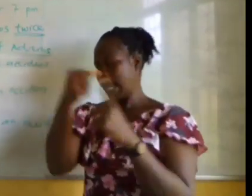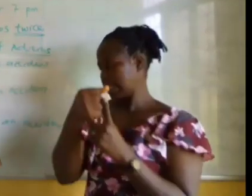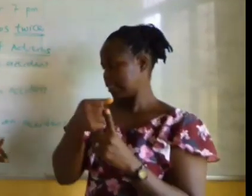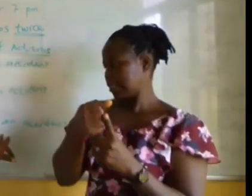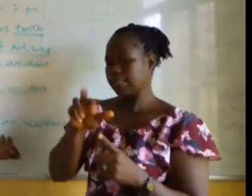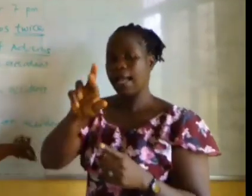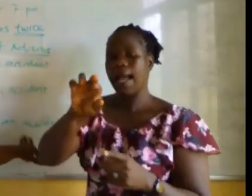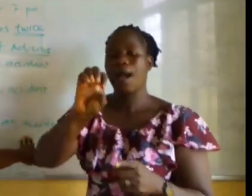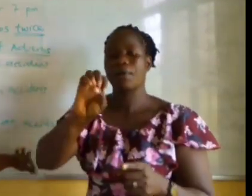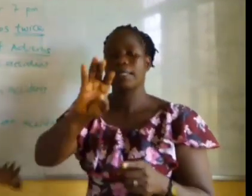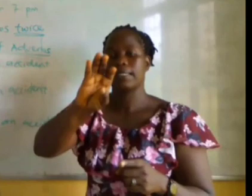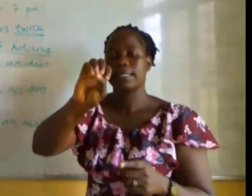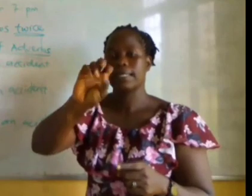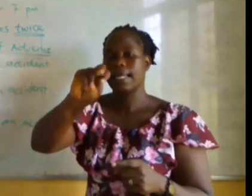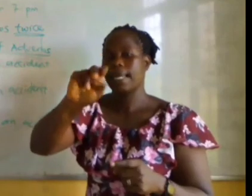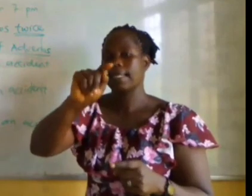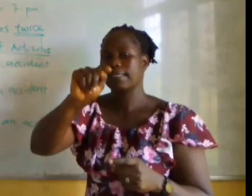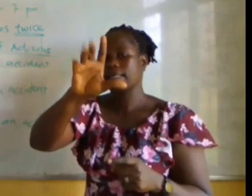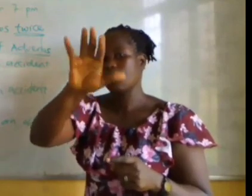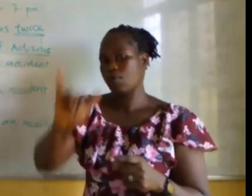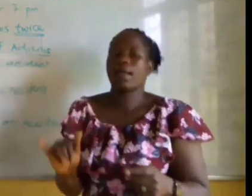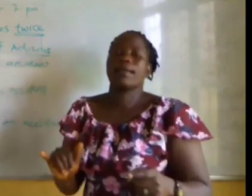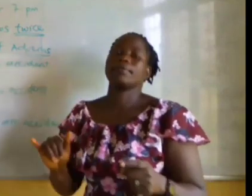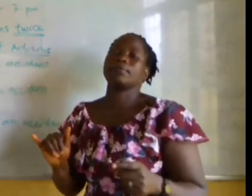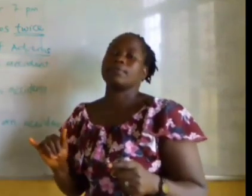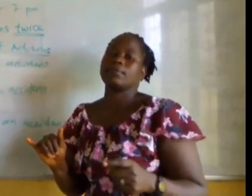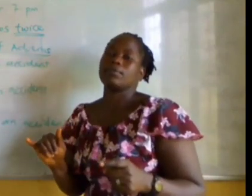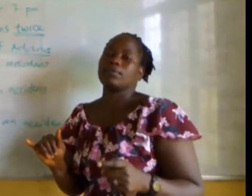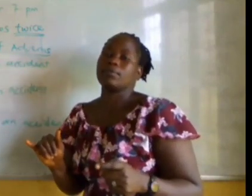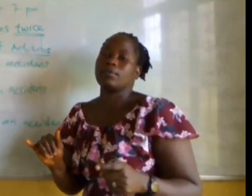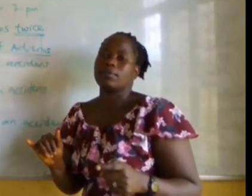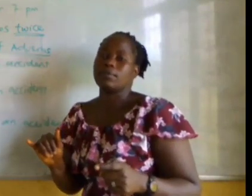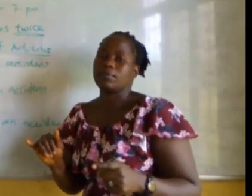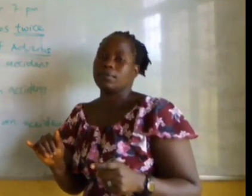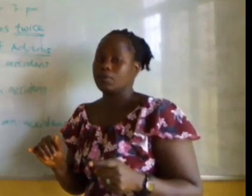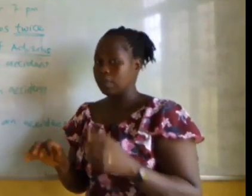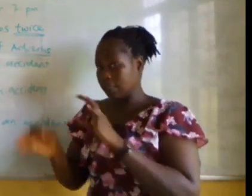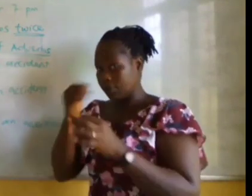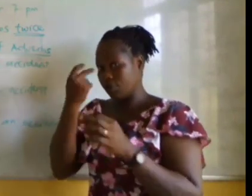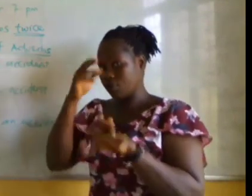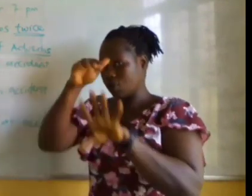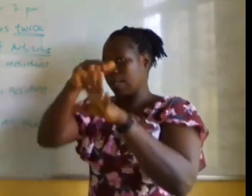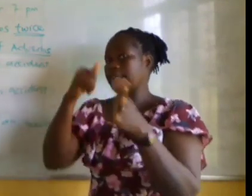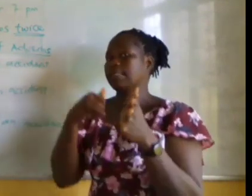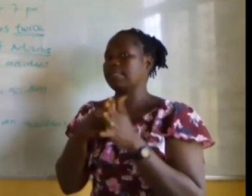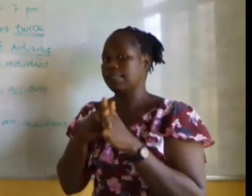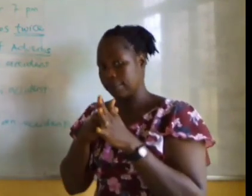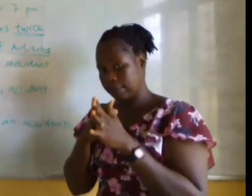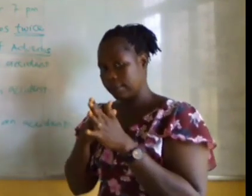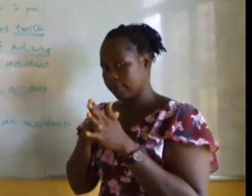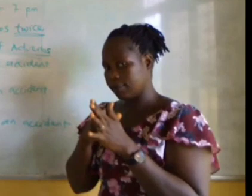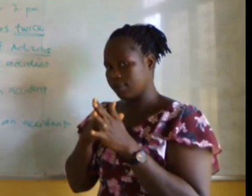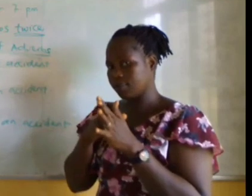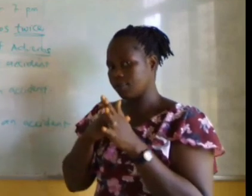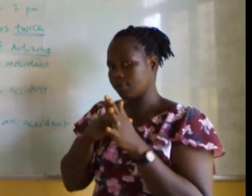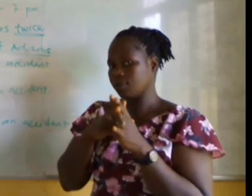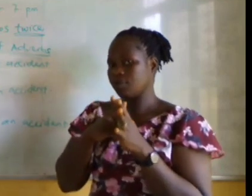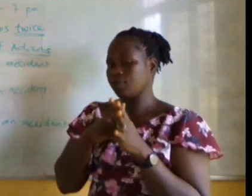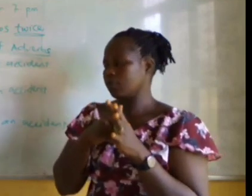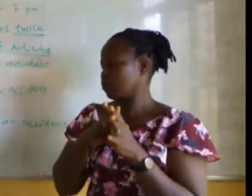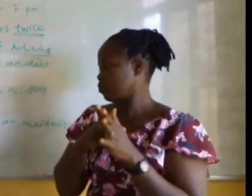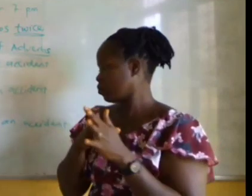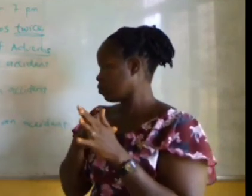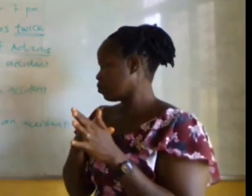involved in an accident recently. If you look at the structure or the words